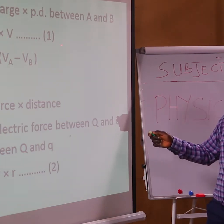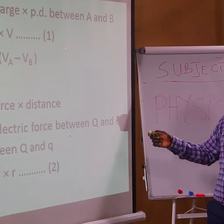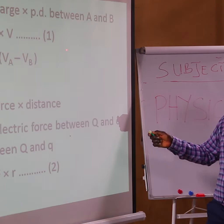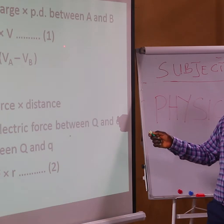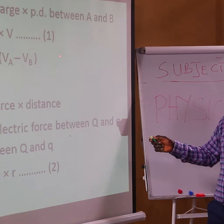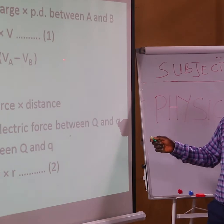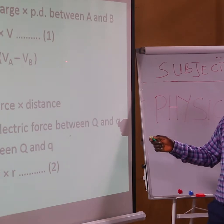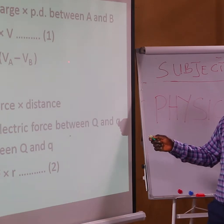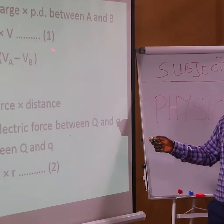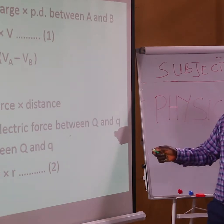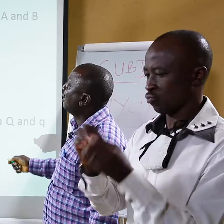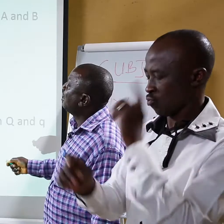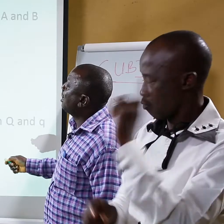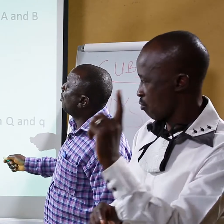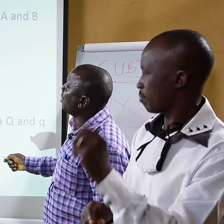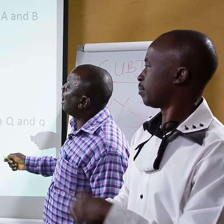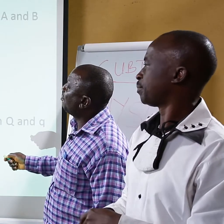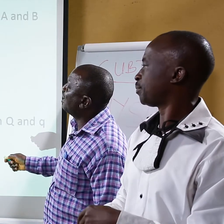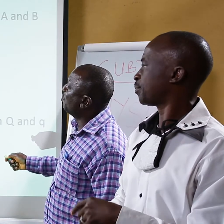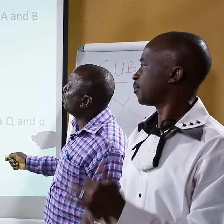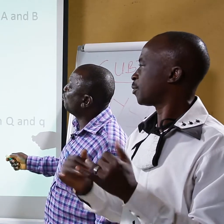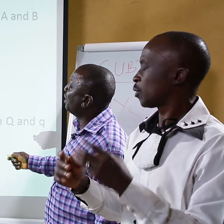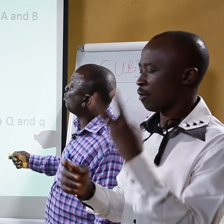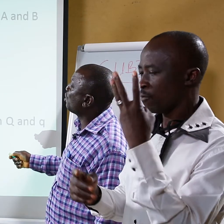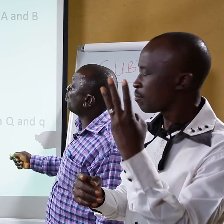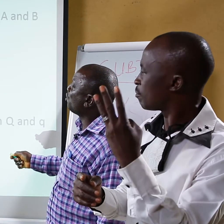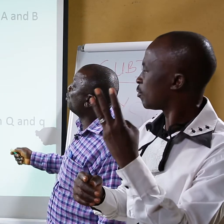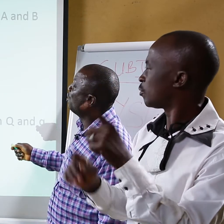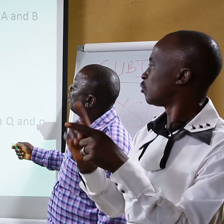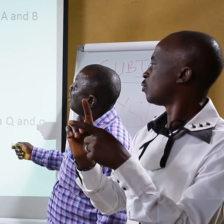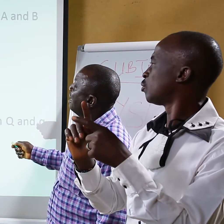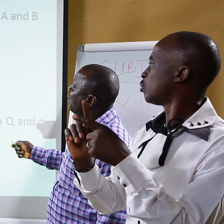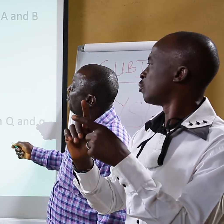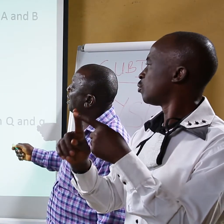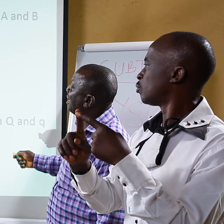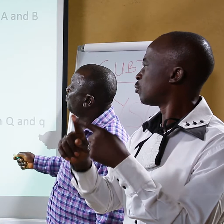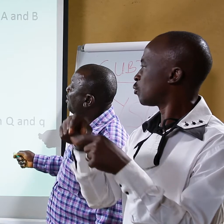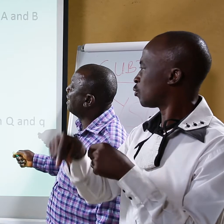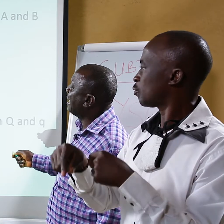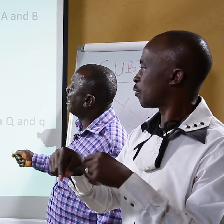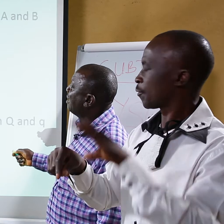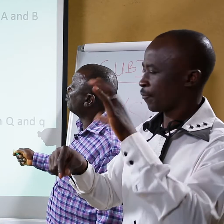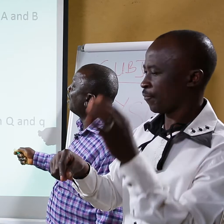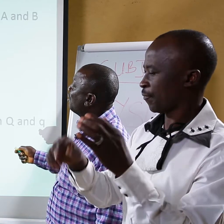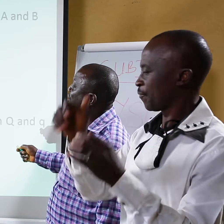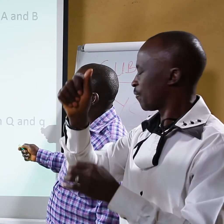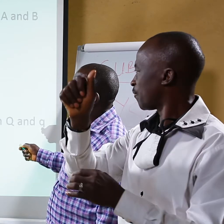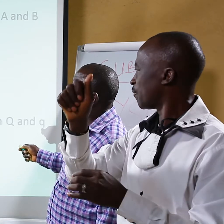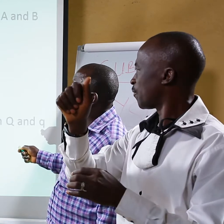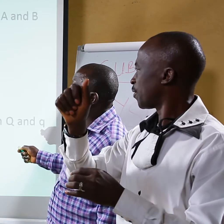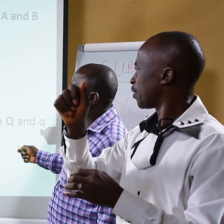it equation 1. Now we have W to be equals to Q. This V is VA